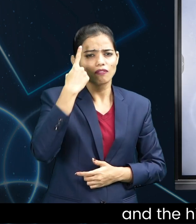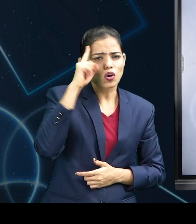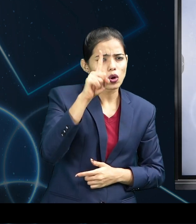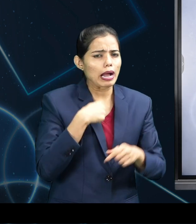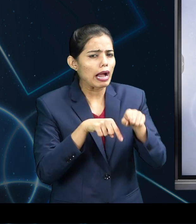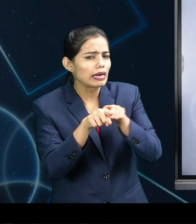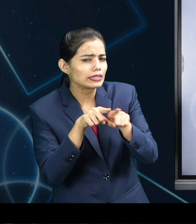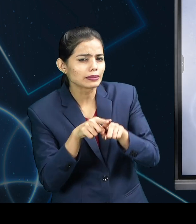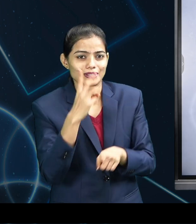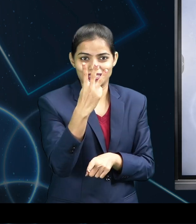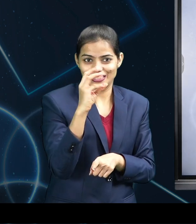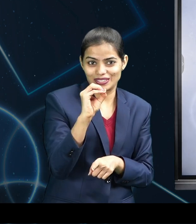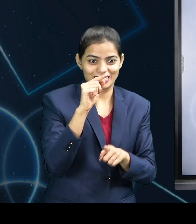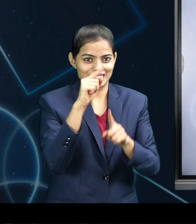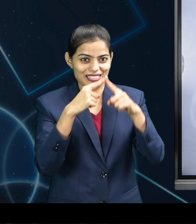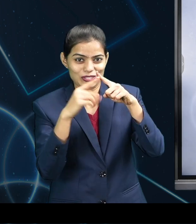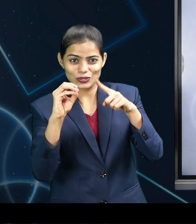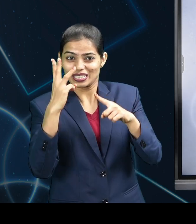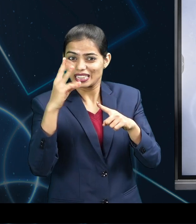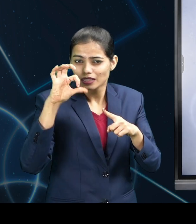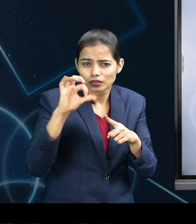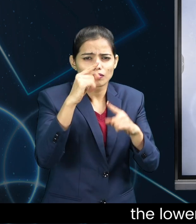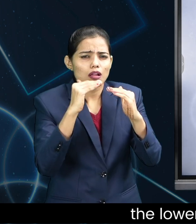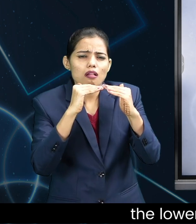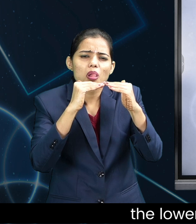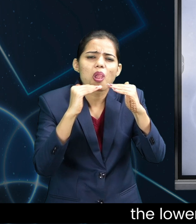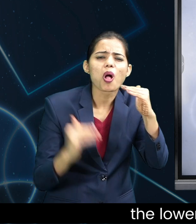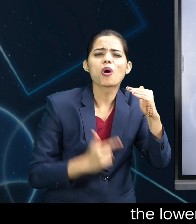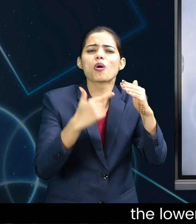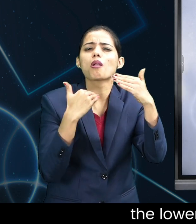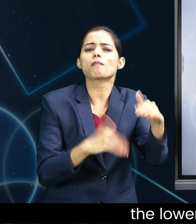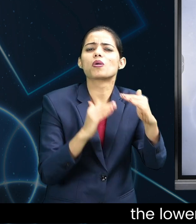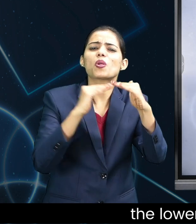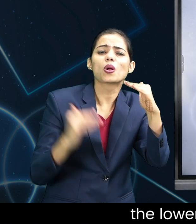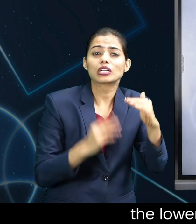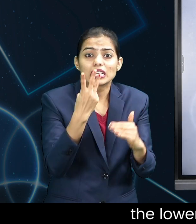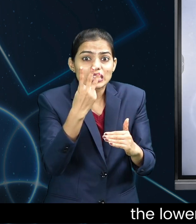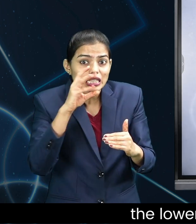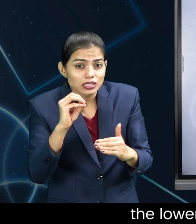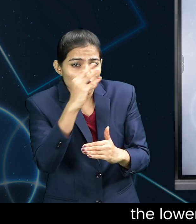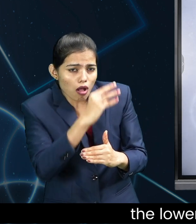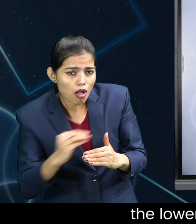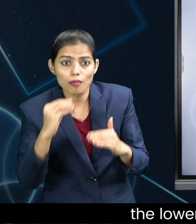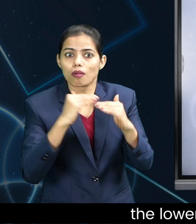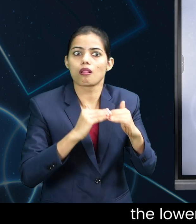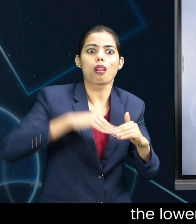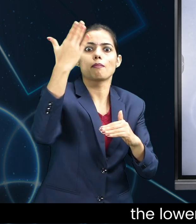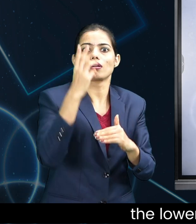For example, in 30 to 39, the lower limit is equal to 30 and the upper limit is equal